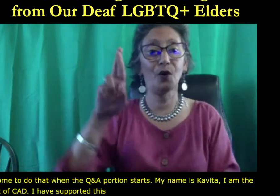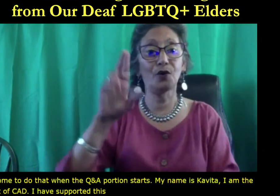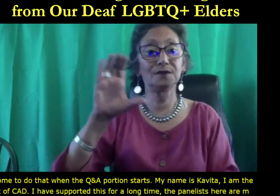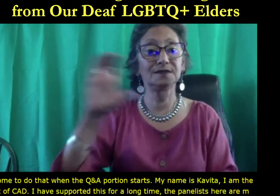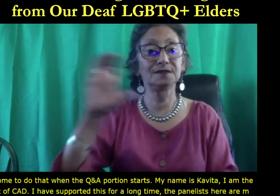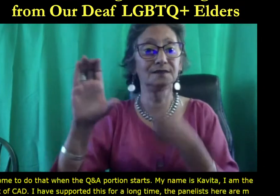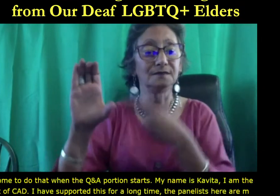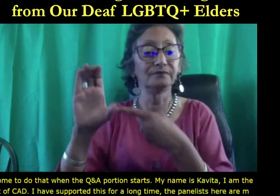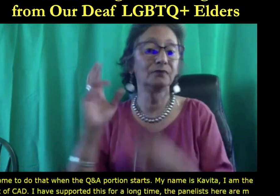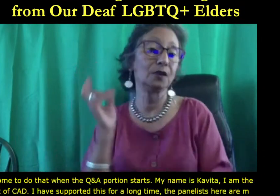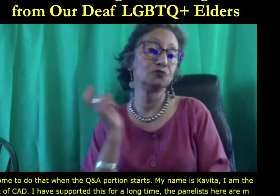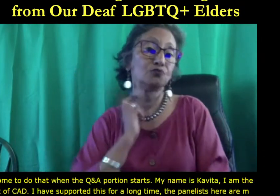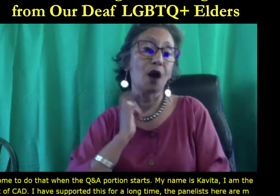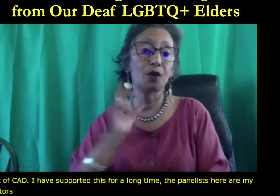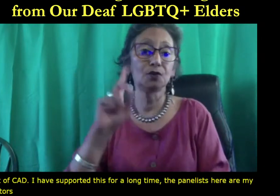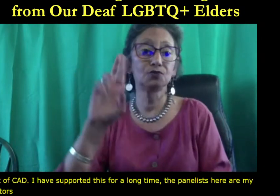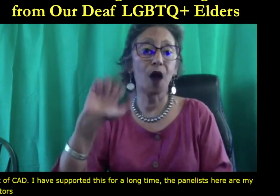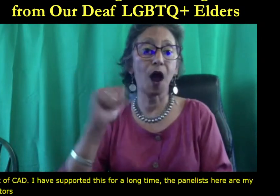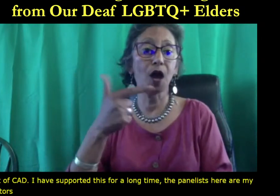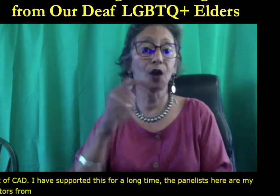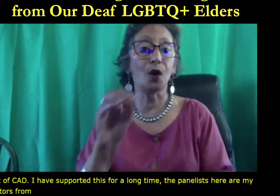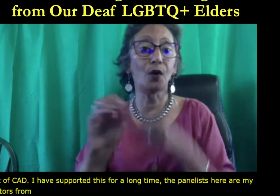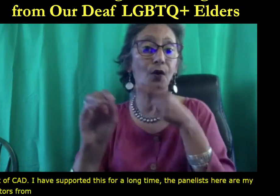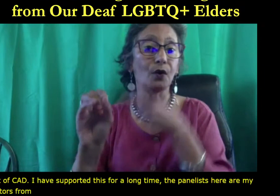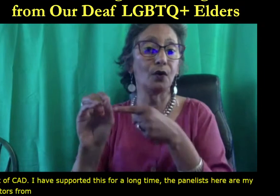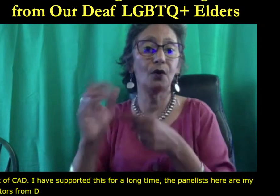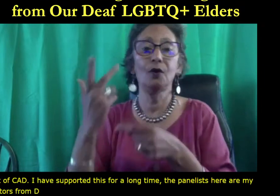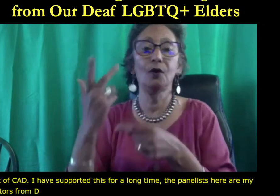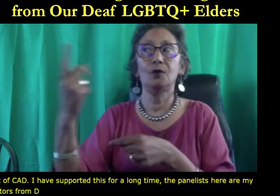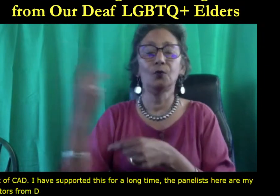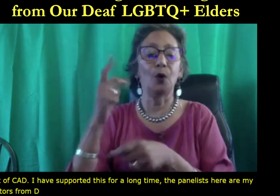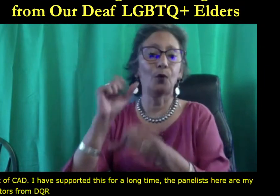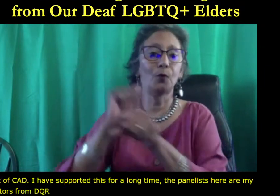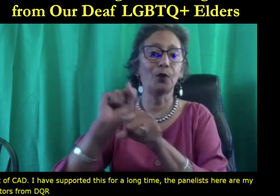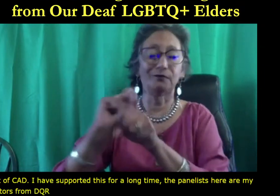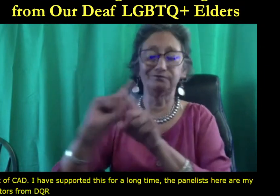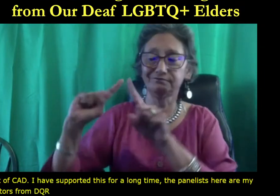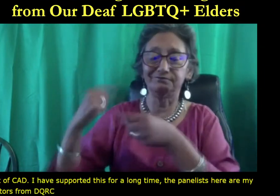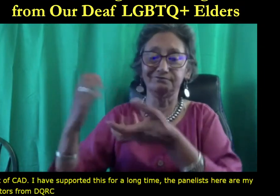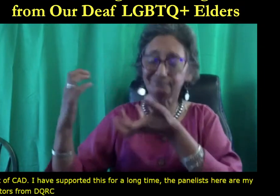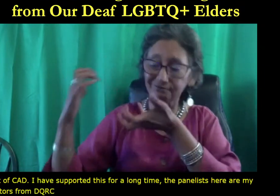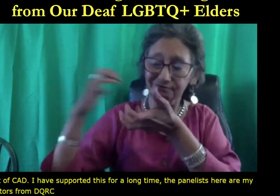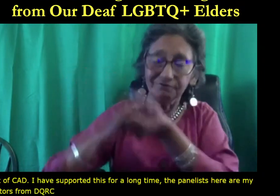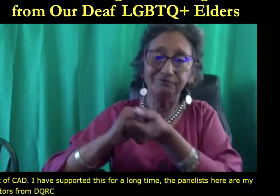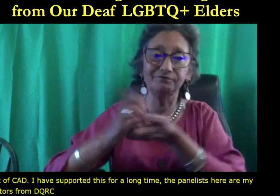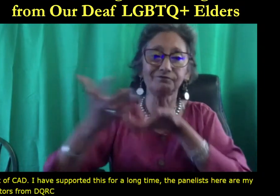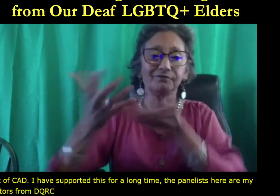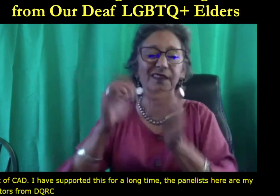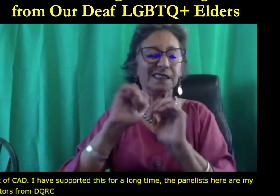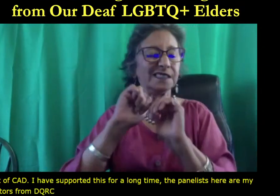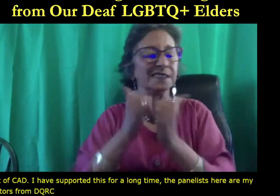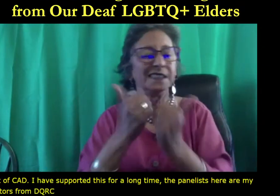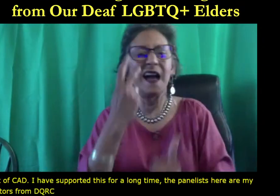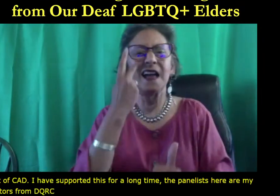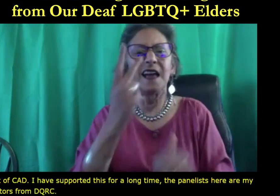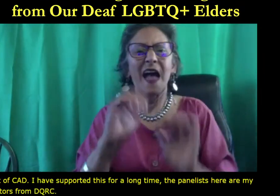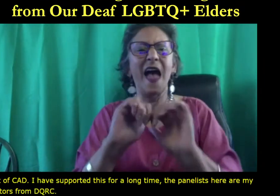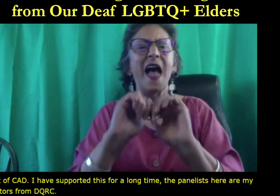dqrc drago and i have worked together for a long time